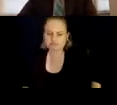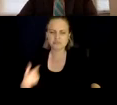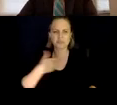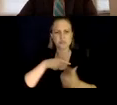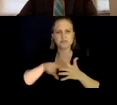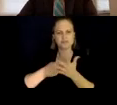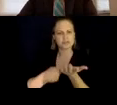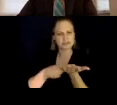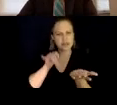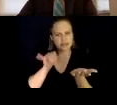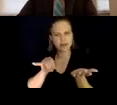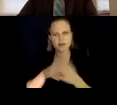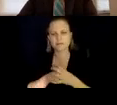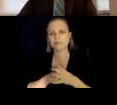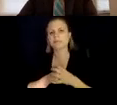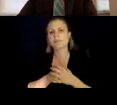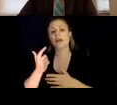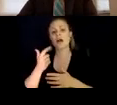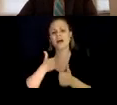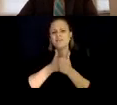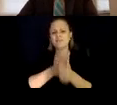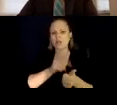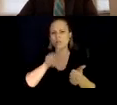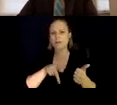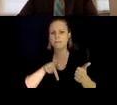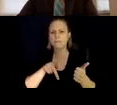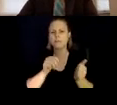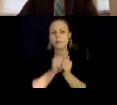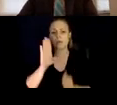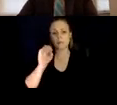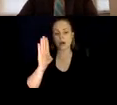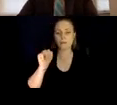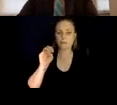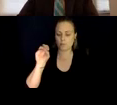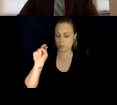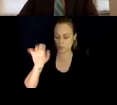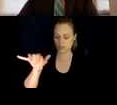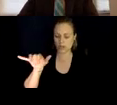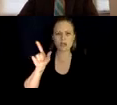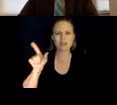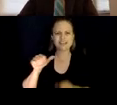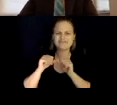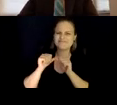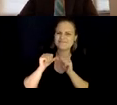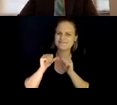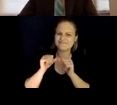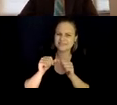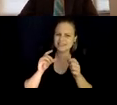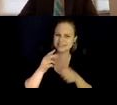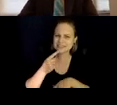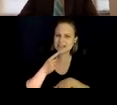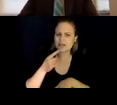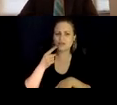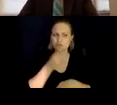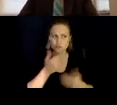And I did follow that up, but Bob Mooney kept saying to me that you have a